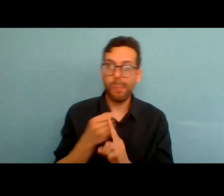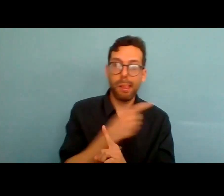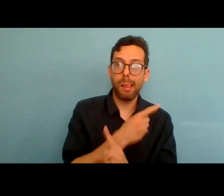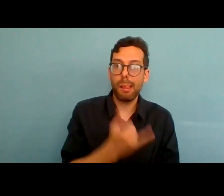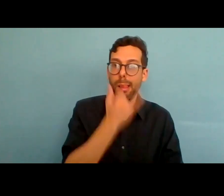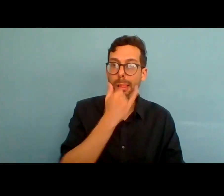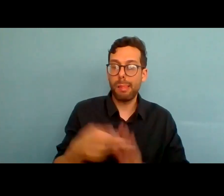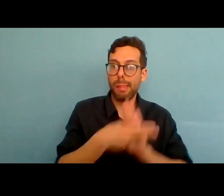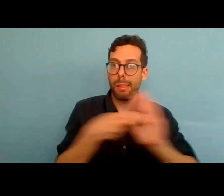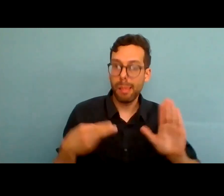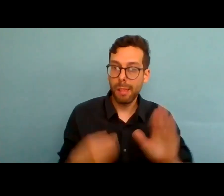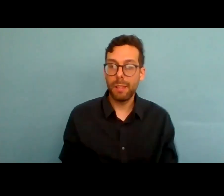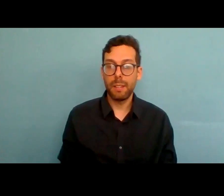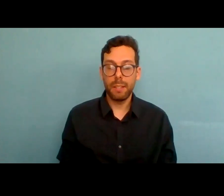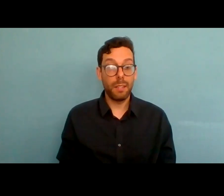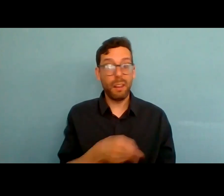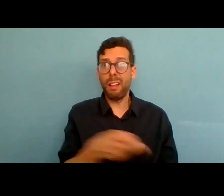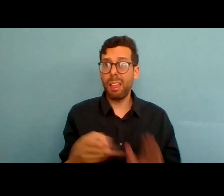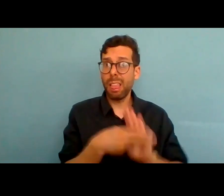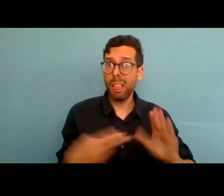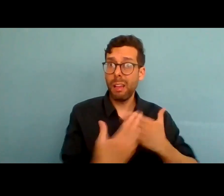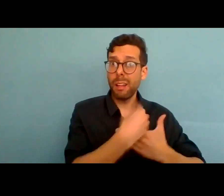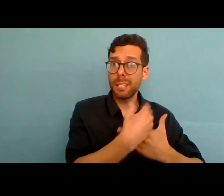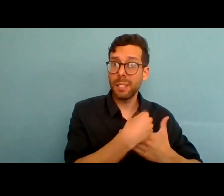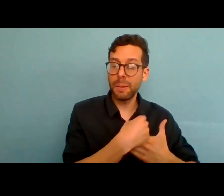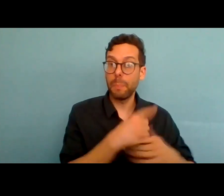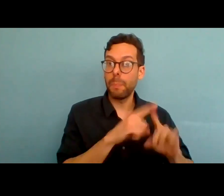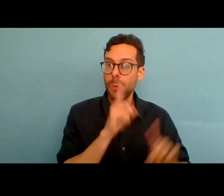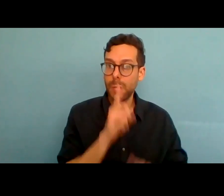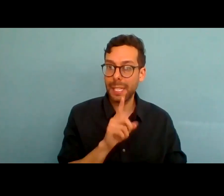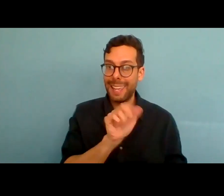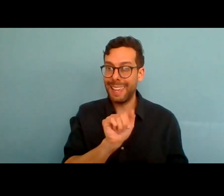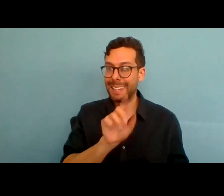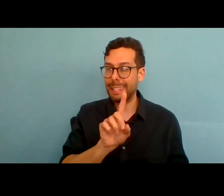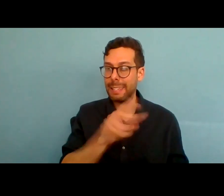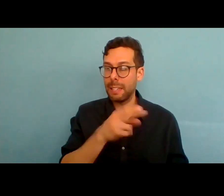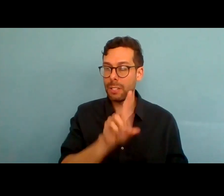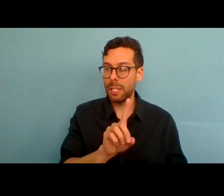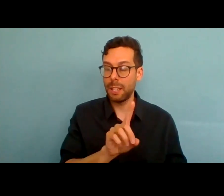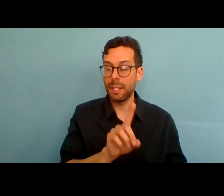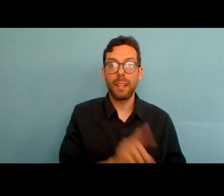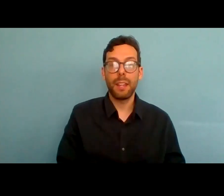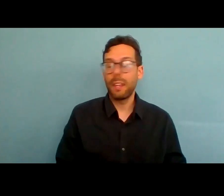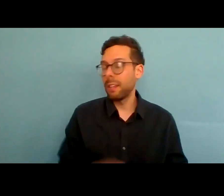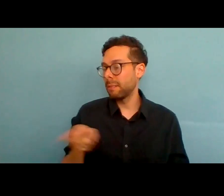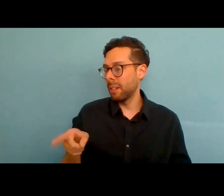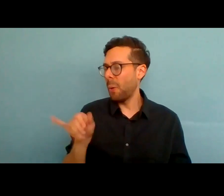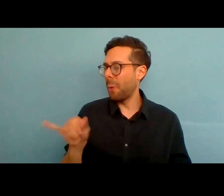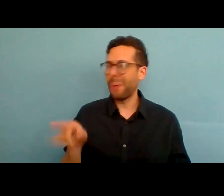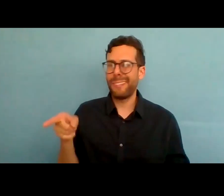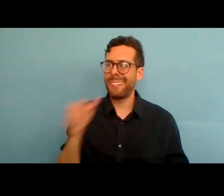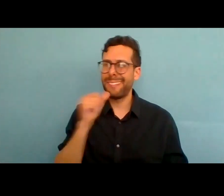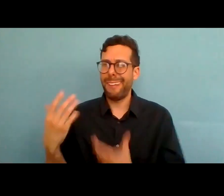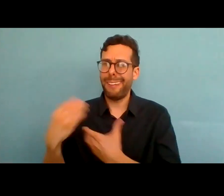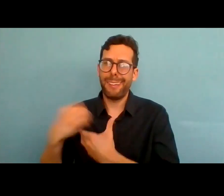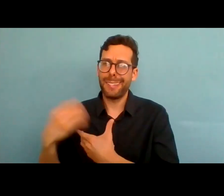be like, oh, that's autism, when in reality it was ADHD. Or, ooh, that was that. No, that's not autism, that's ADHD, right? It's